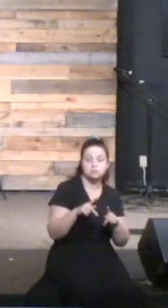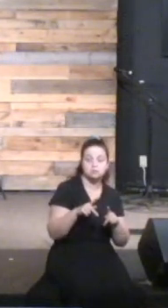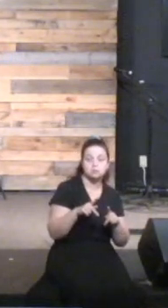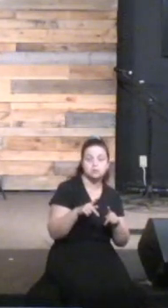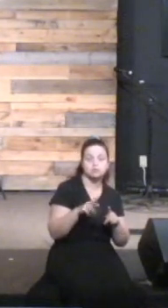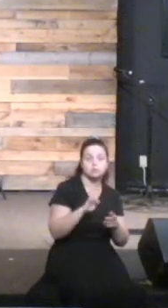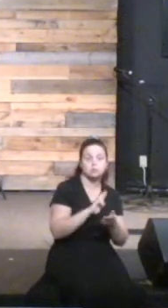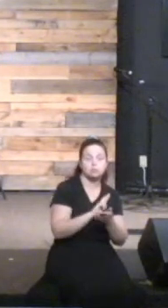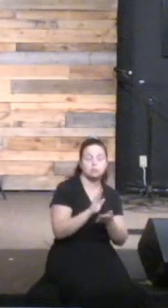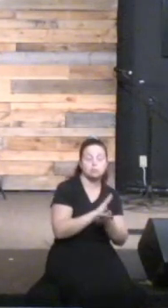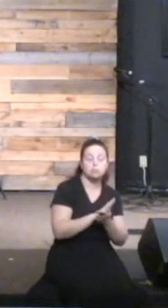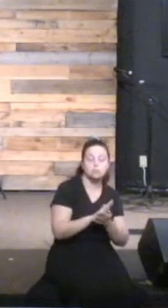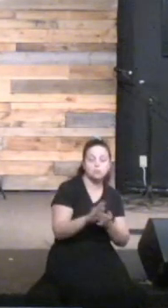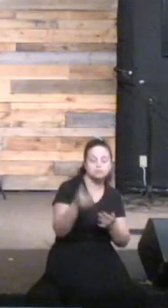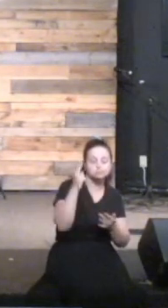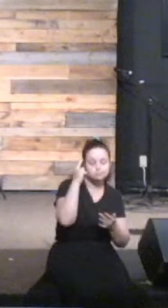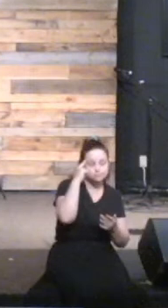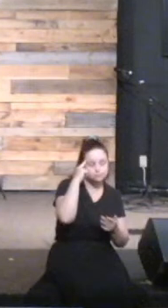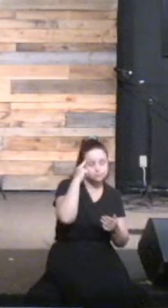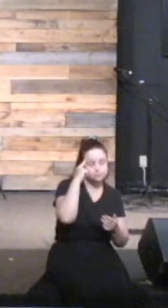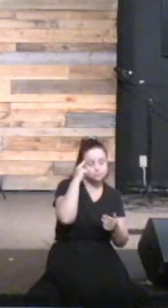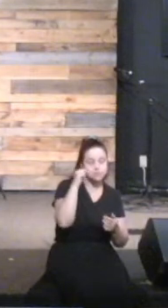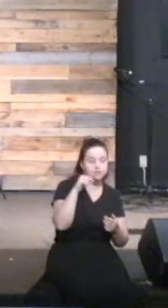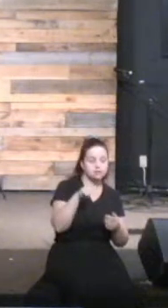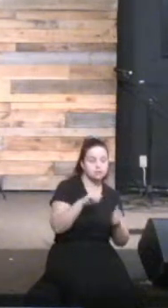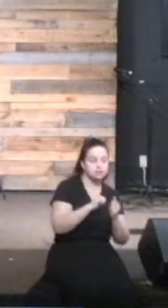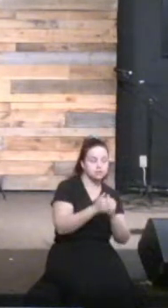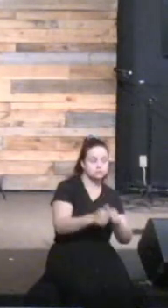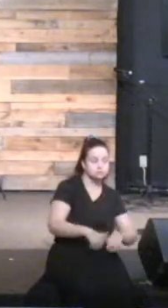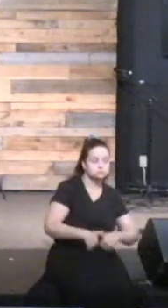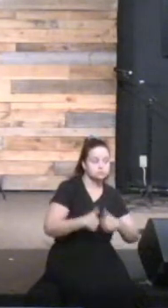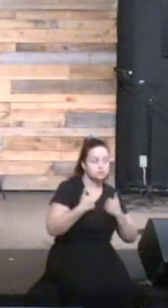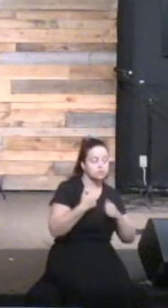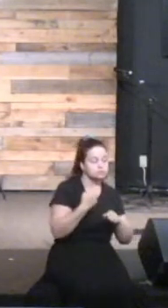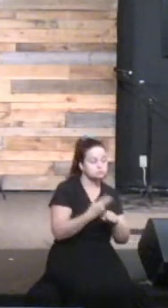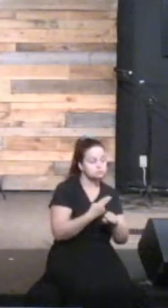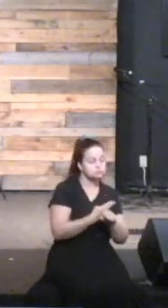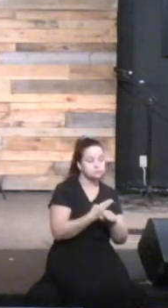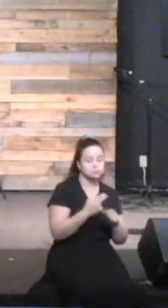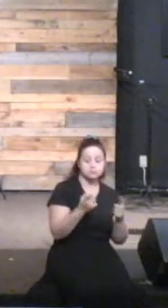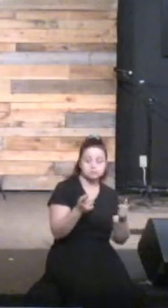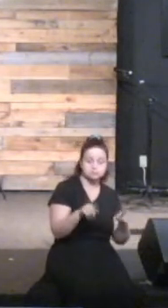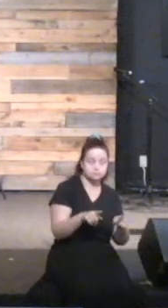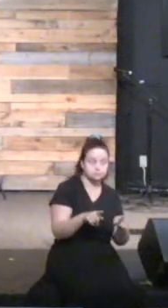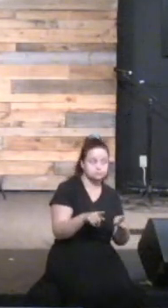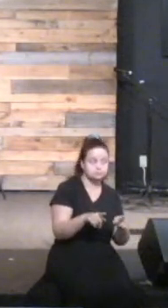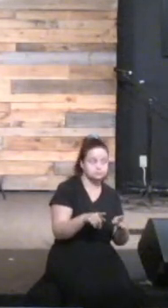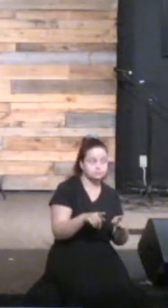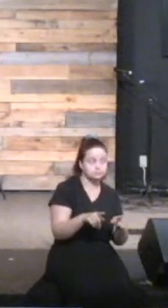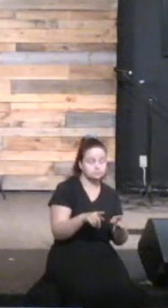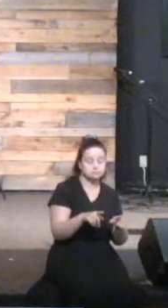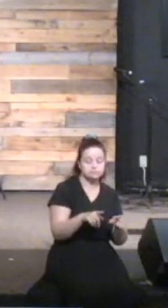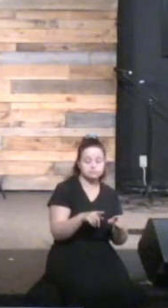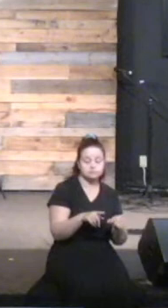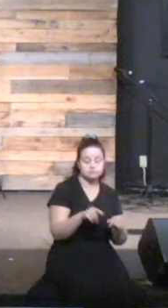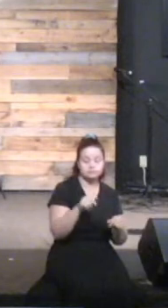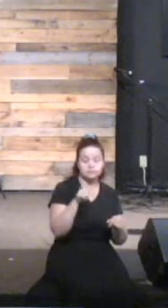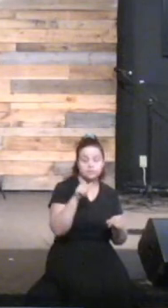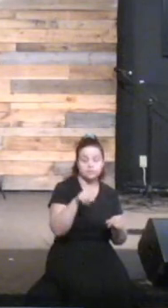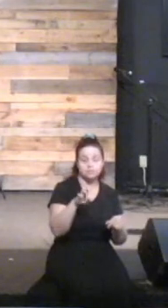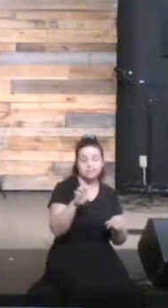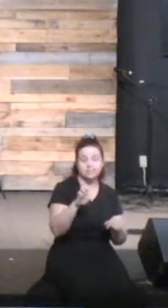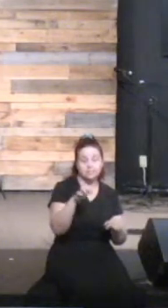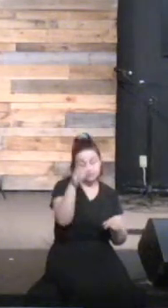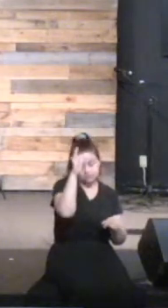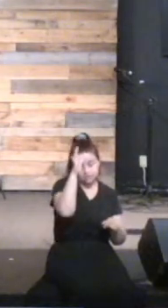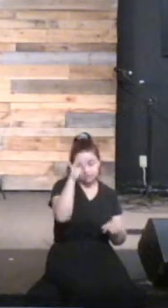mindsets is that this is how life usually plays out this is uh Enoch's dad Jared